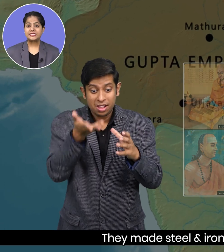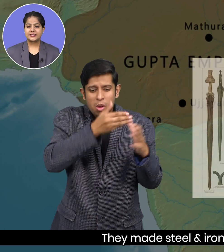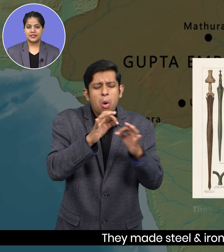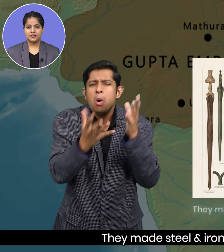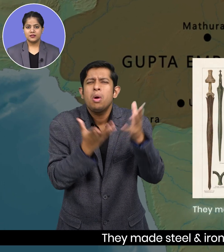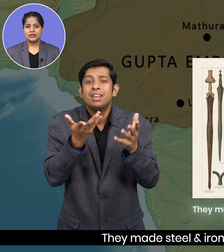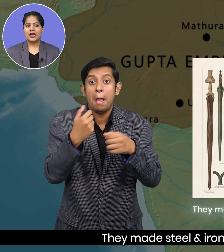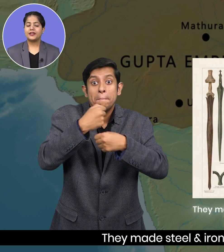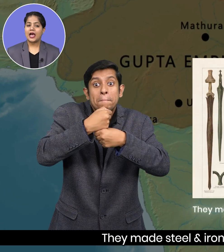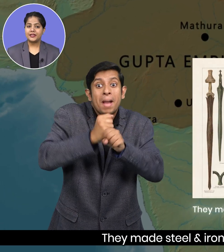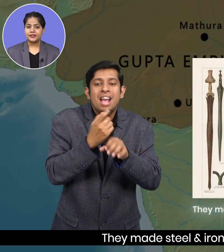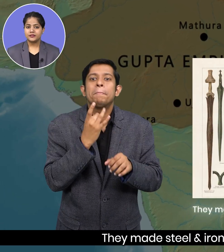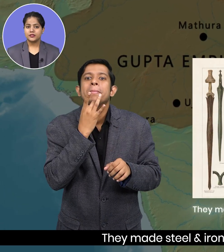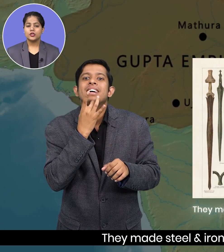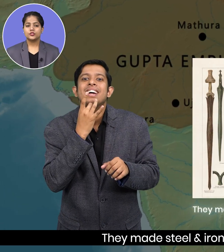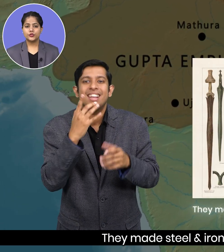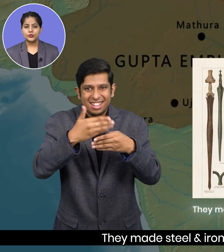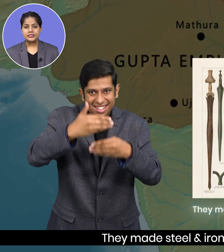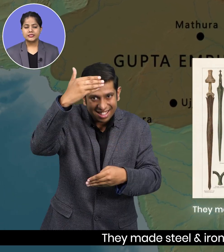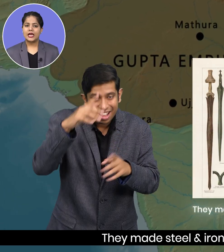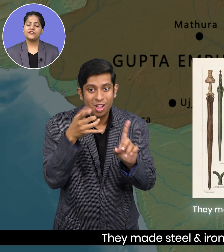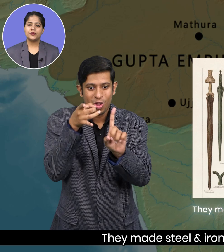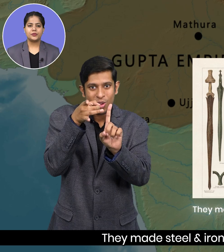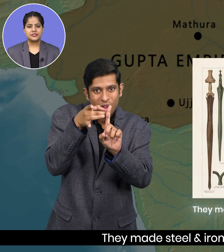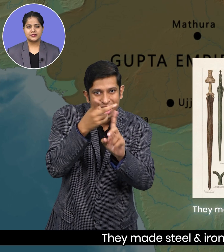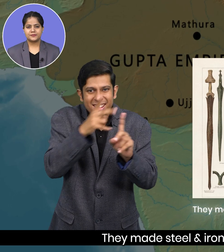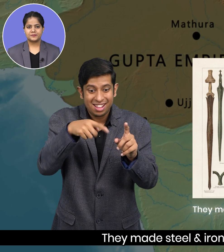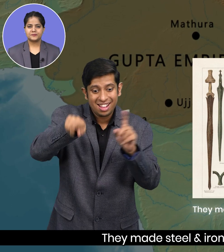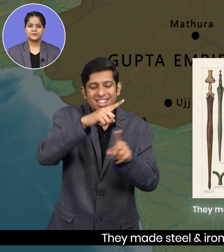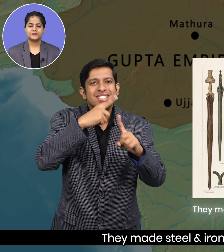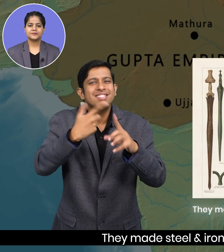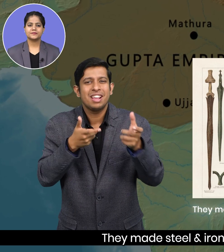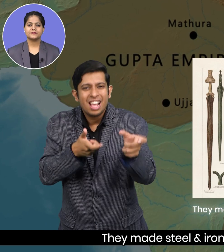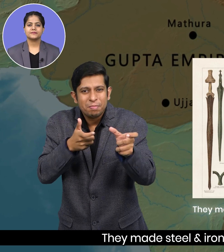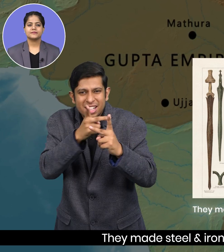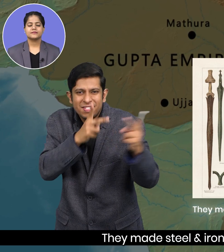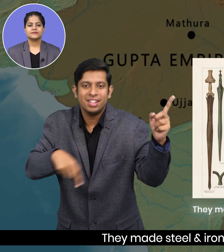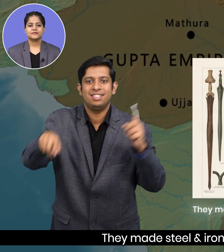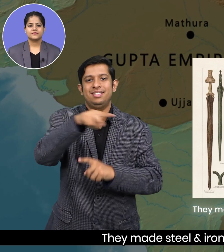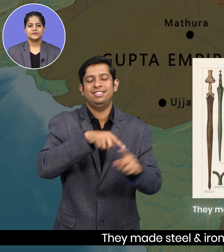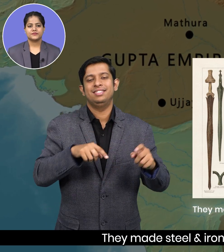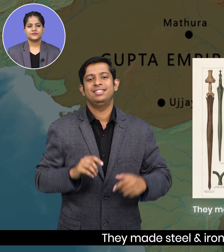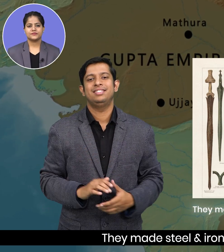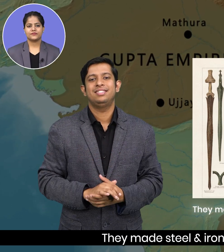They made steel and iron, tools and weapons.